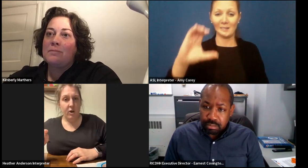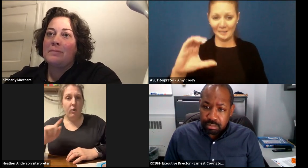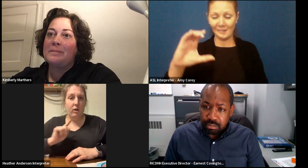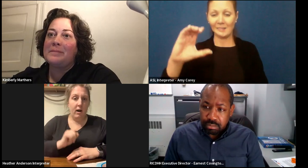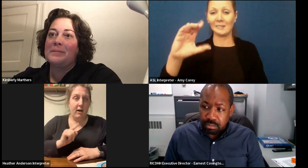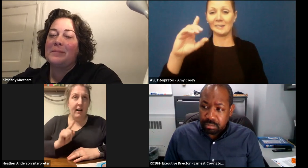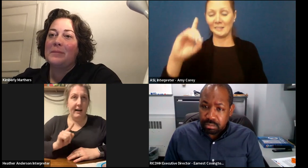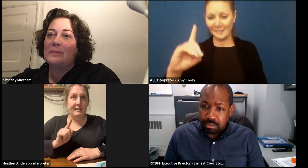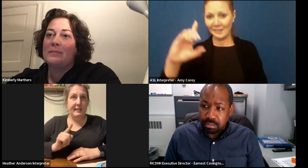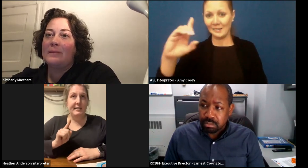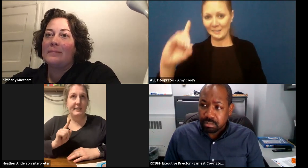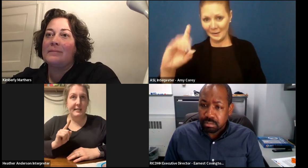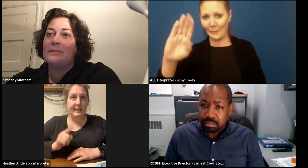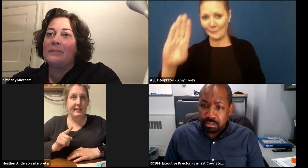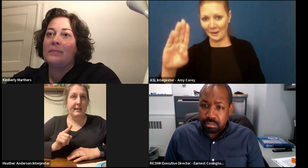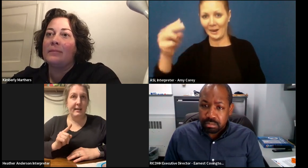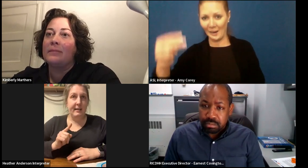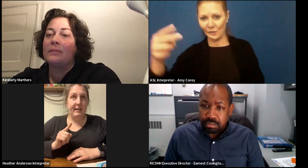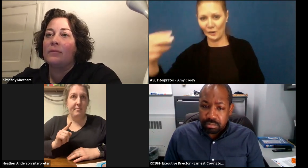RICDDBHH or